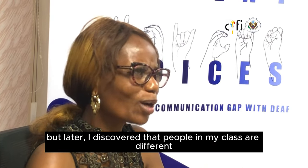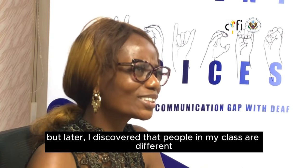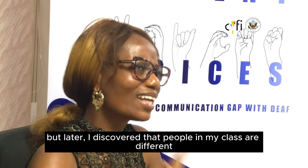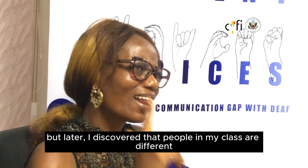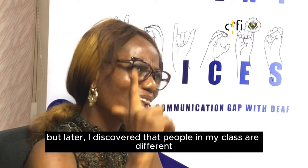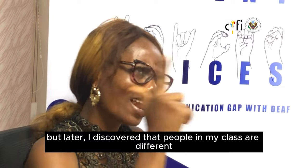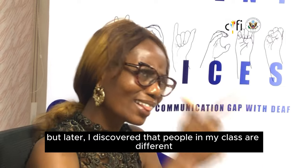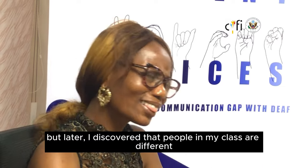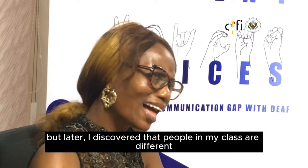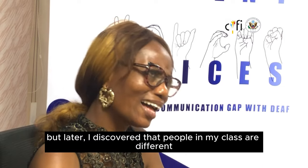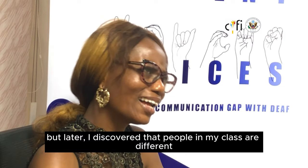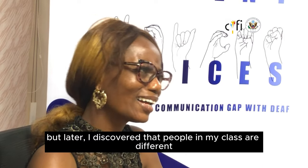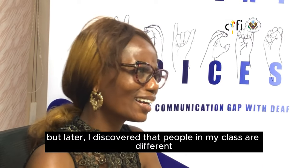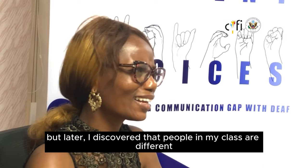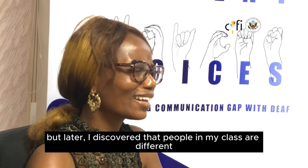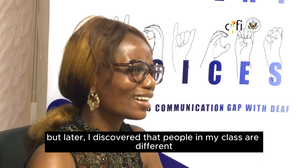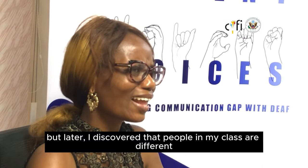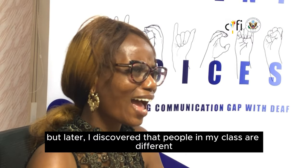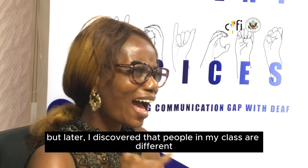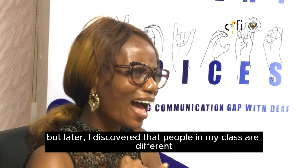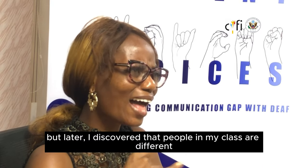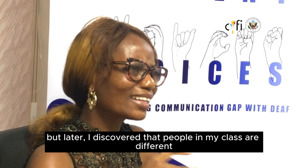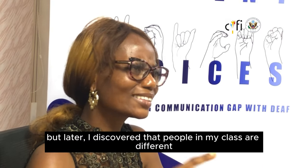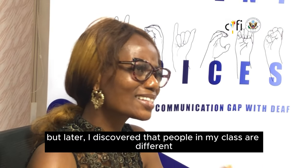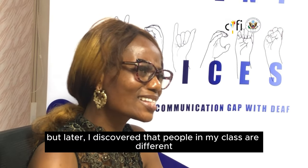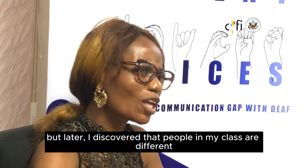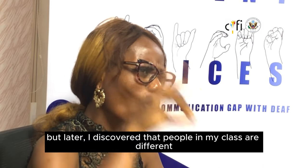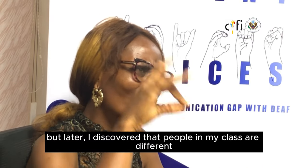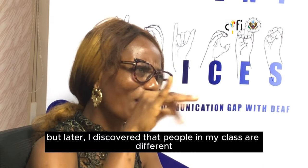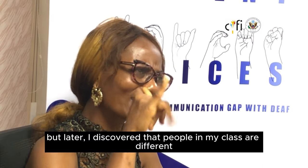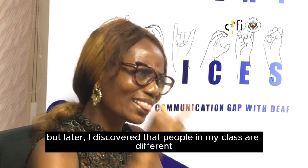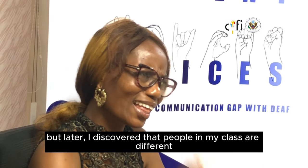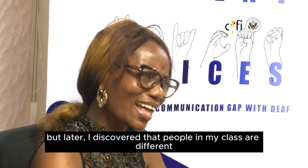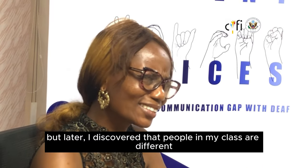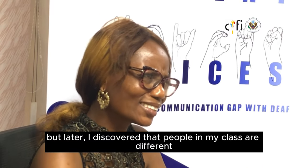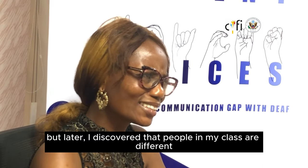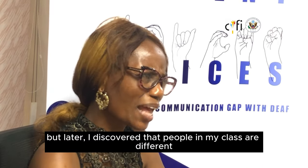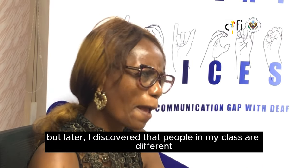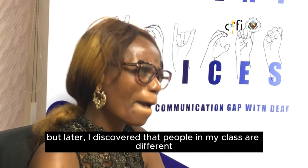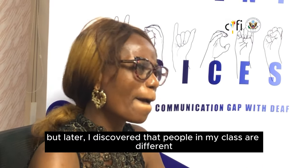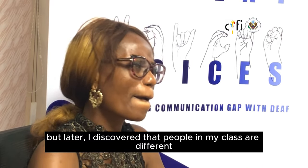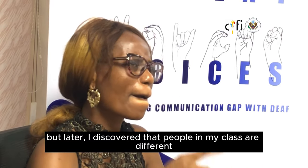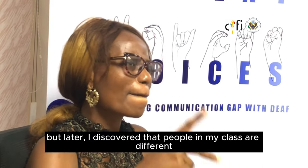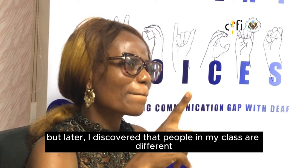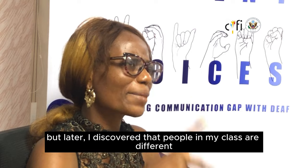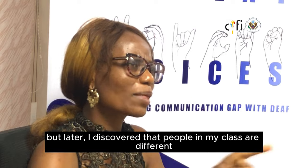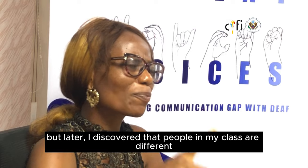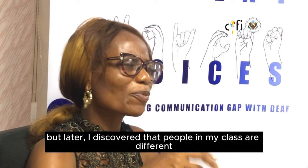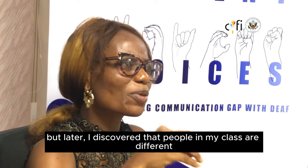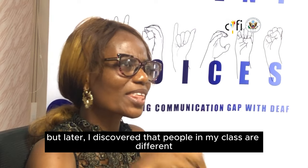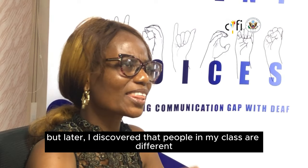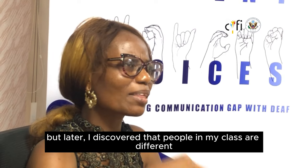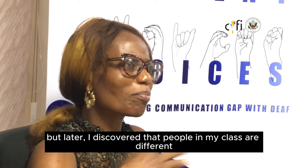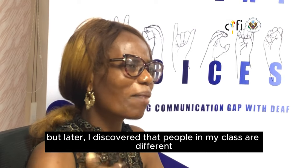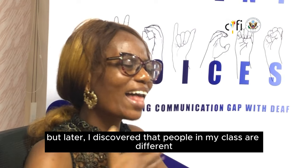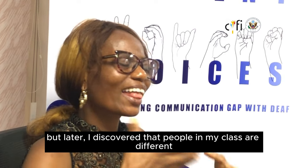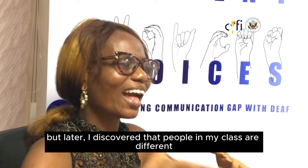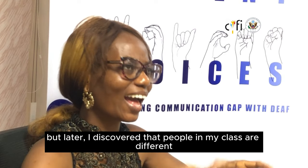But later, and the compassion is in my